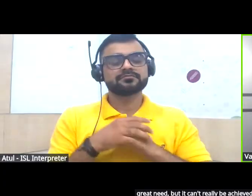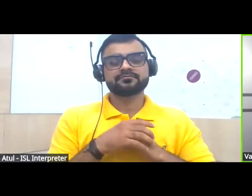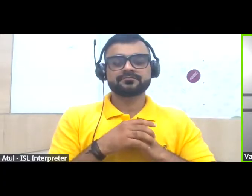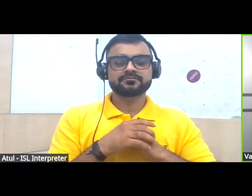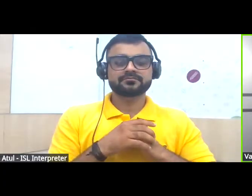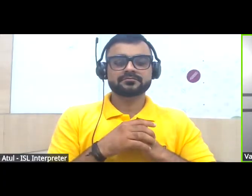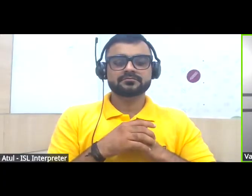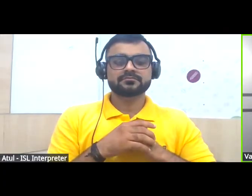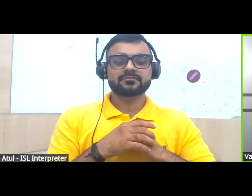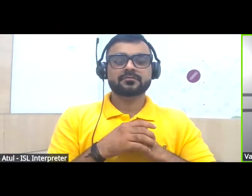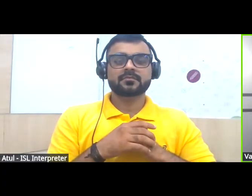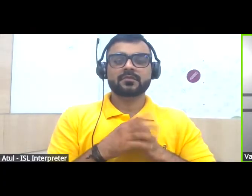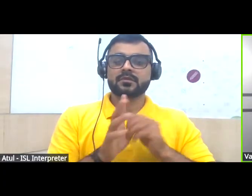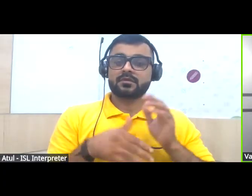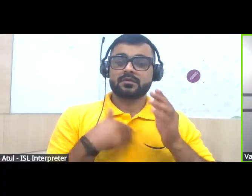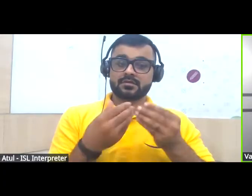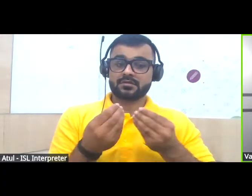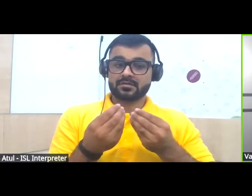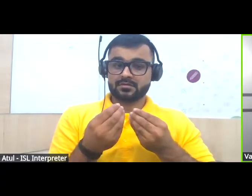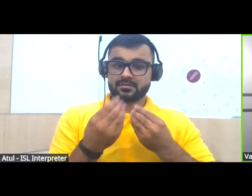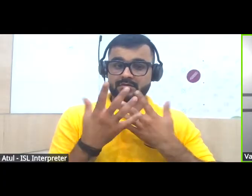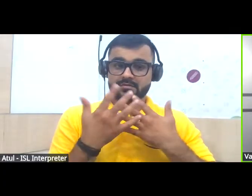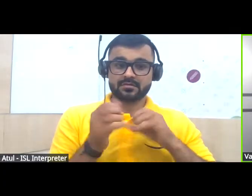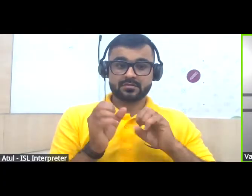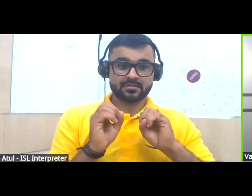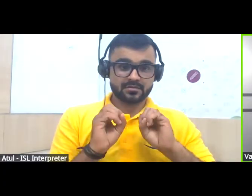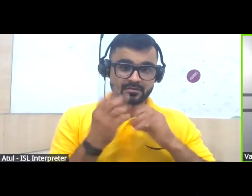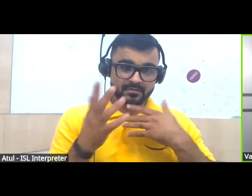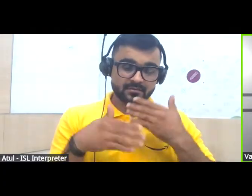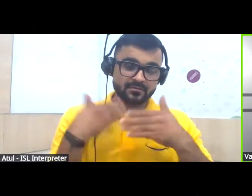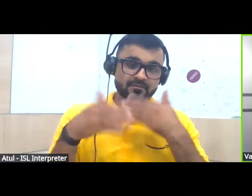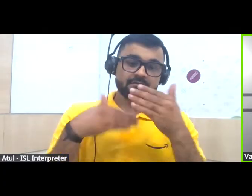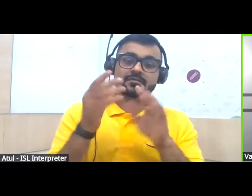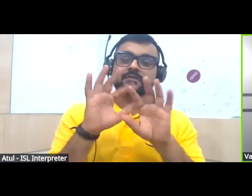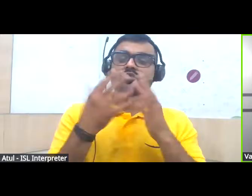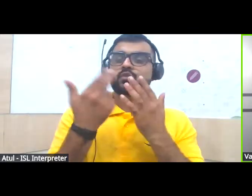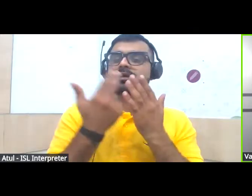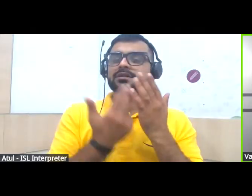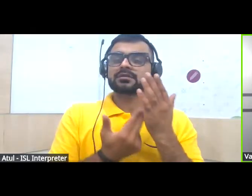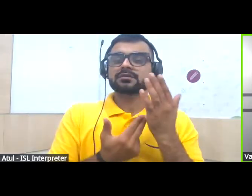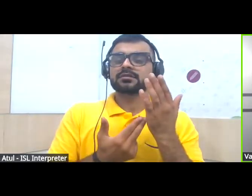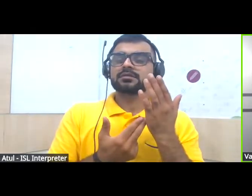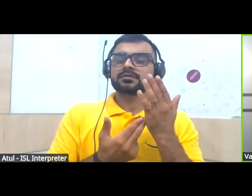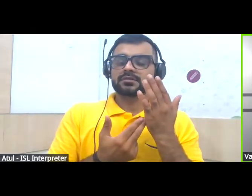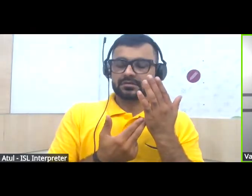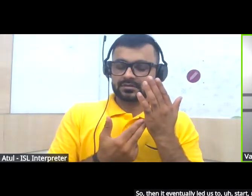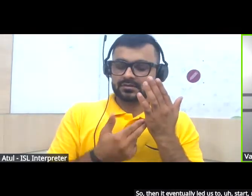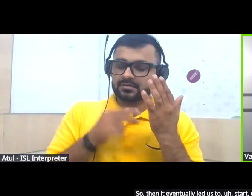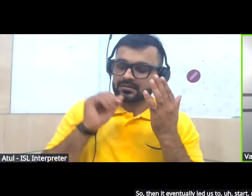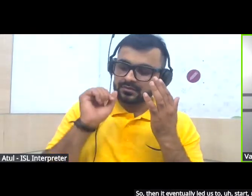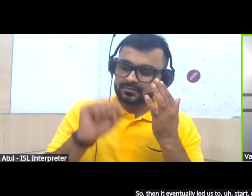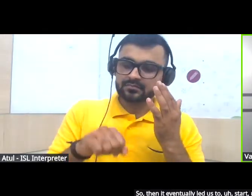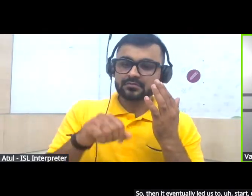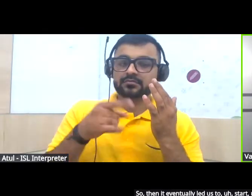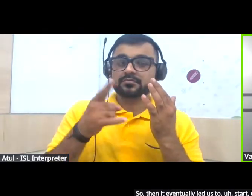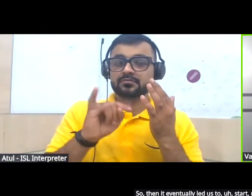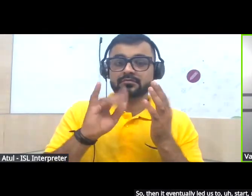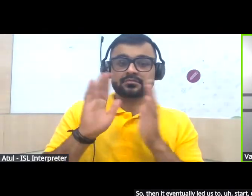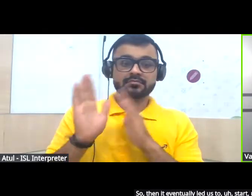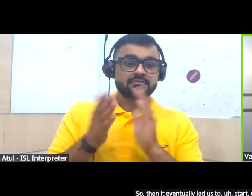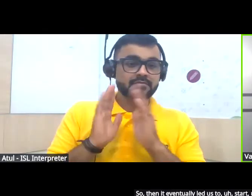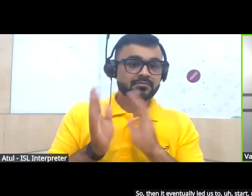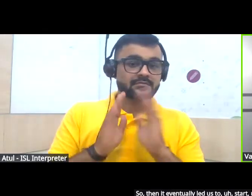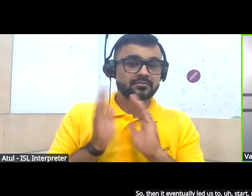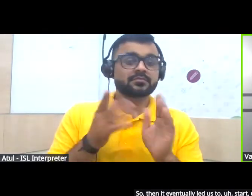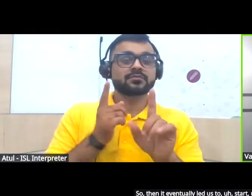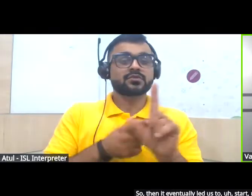it eventually led us to start the Universal Design Awards, and it has been 16 editions ever since